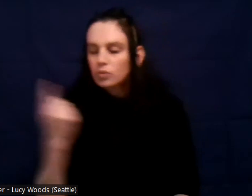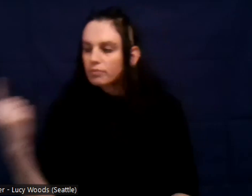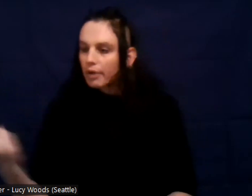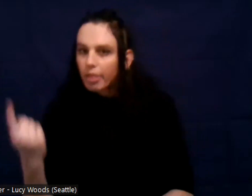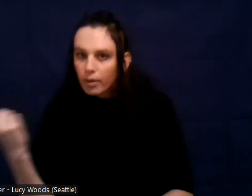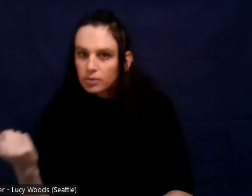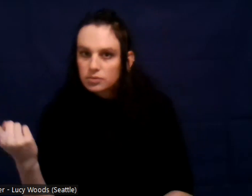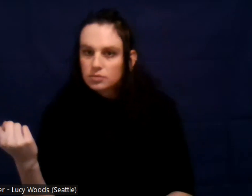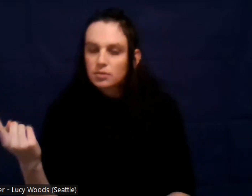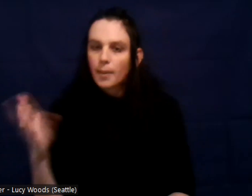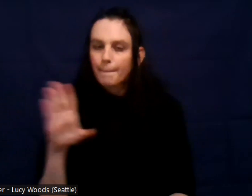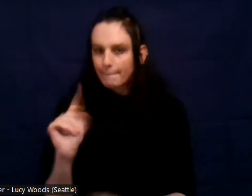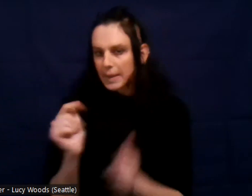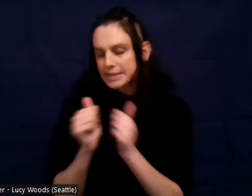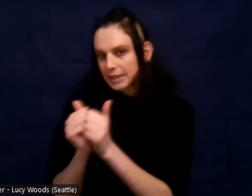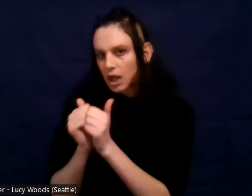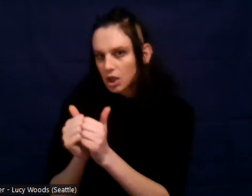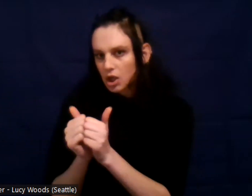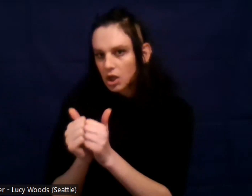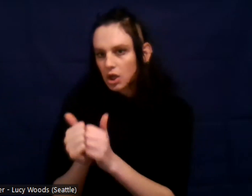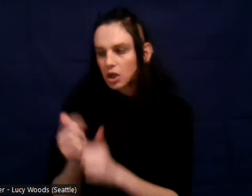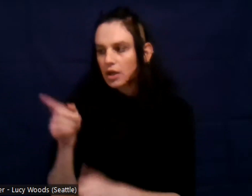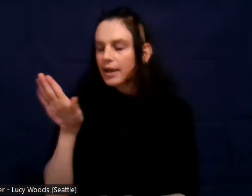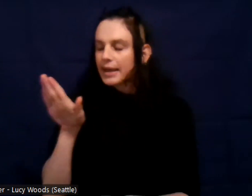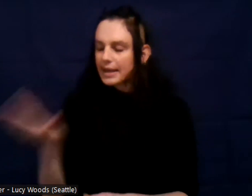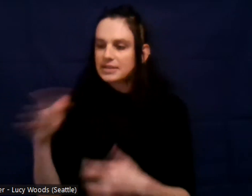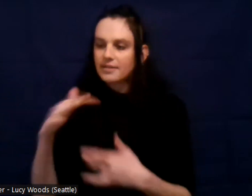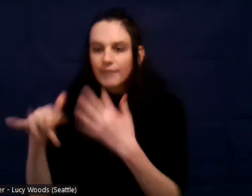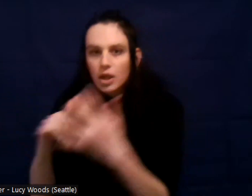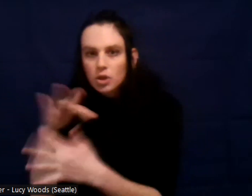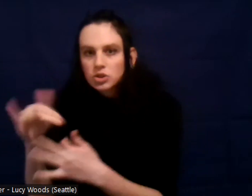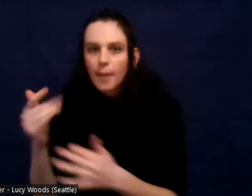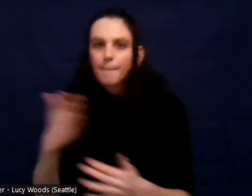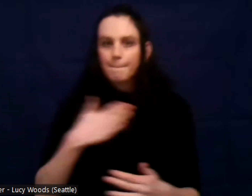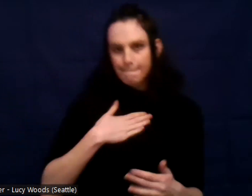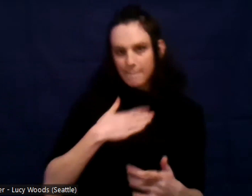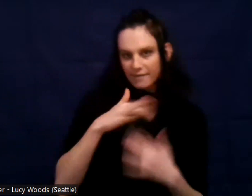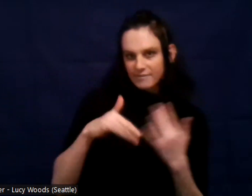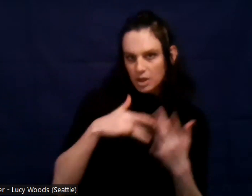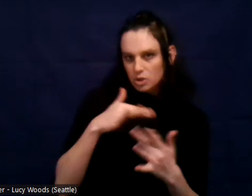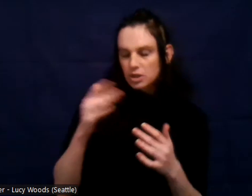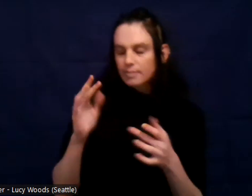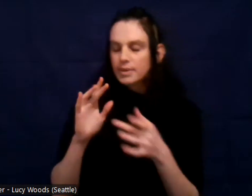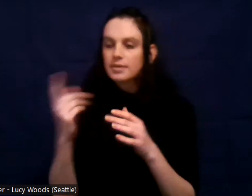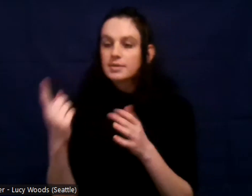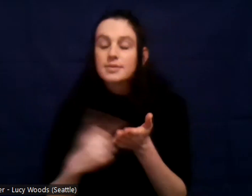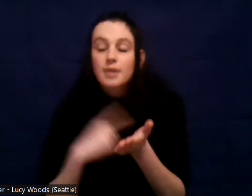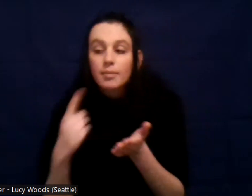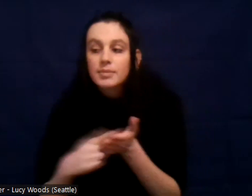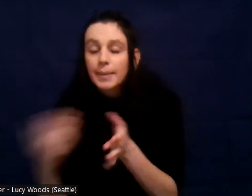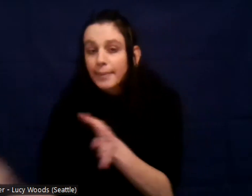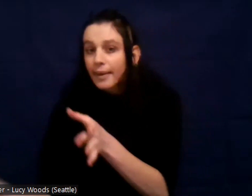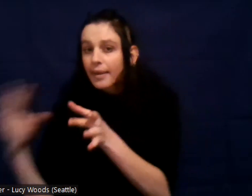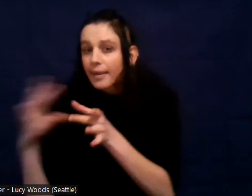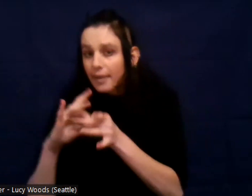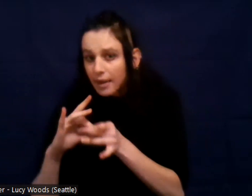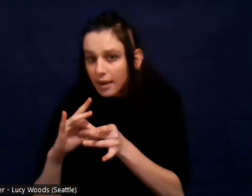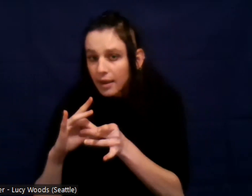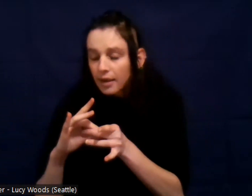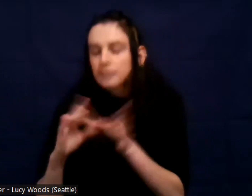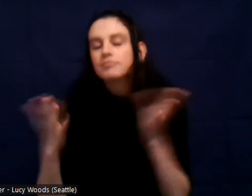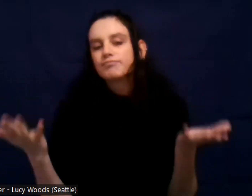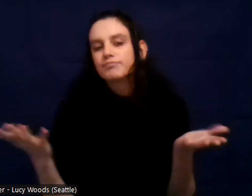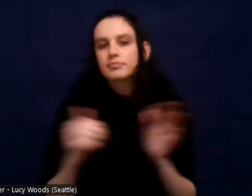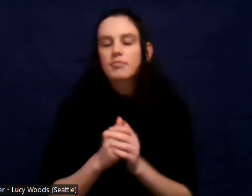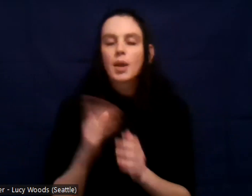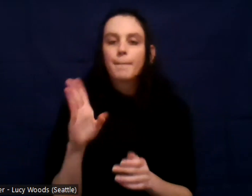fellowship and what he does, and I've got mine. And sometimes they intertwine. But there's certain things we